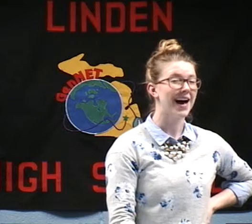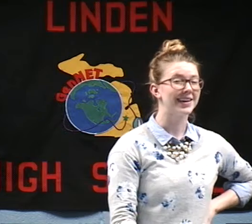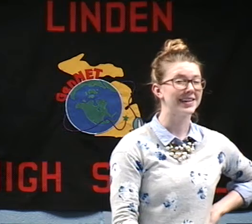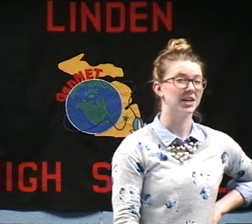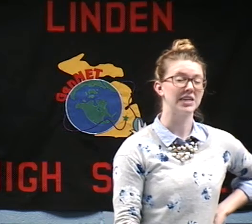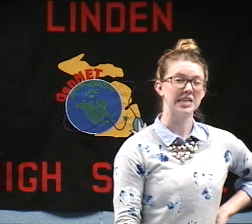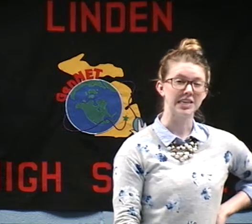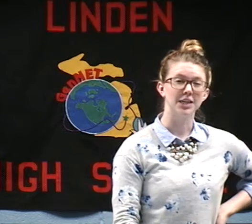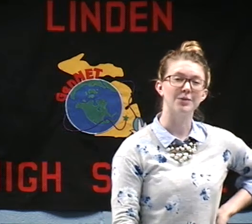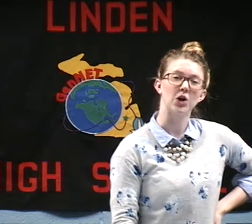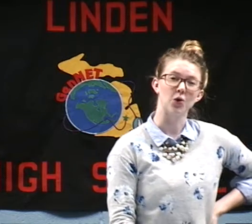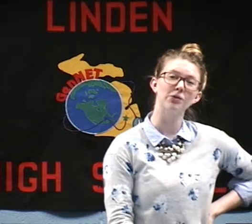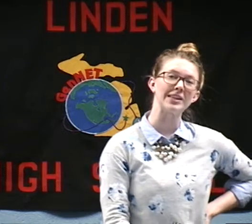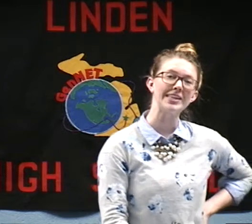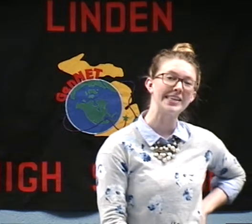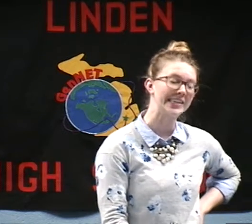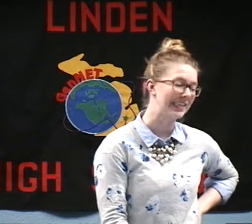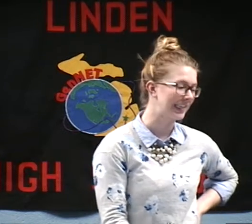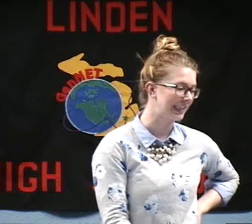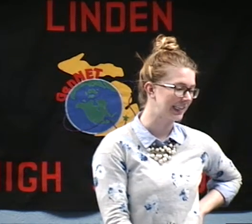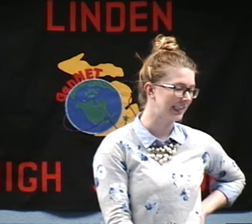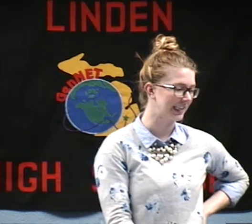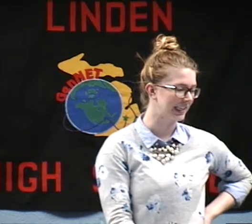Not guaranteed, but hopefully.